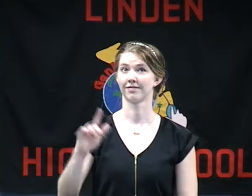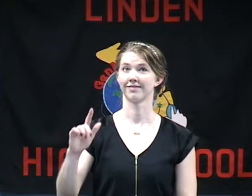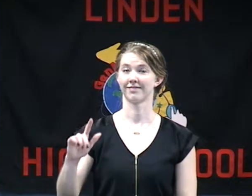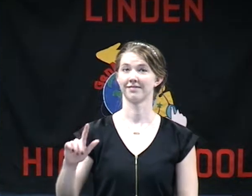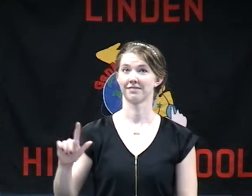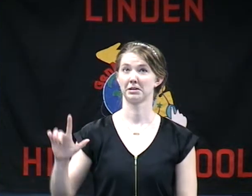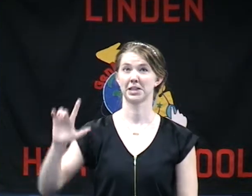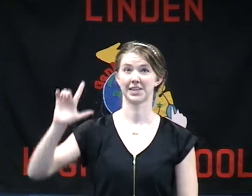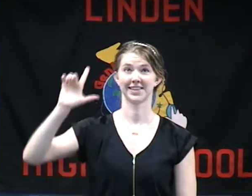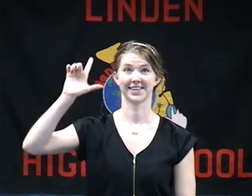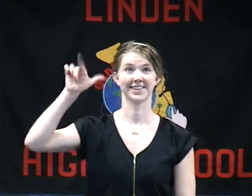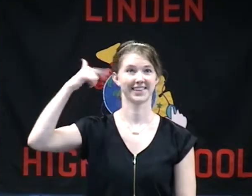Bro.